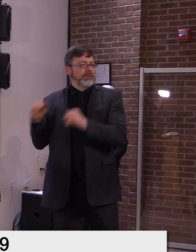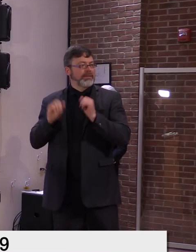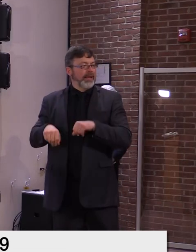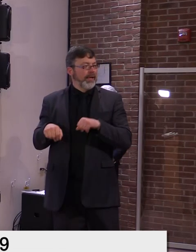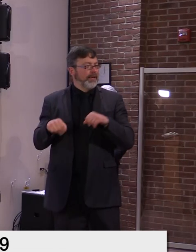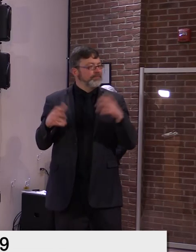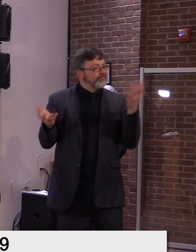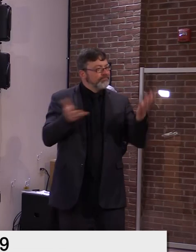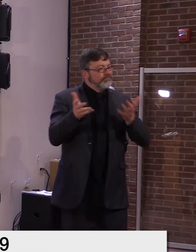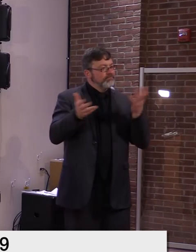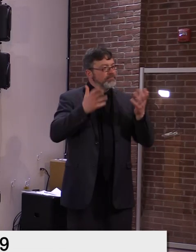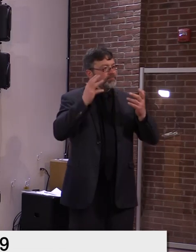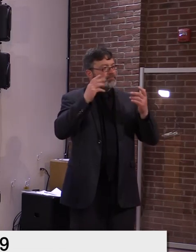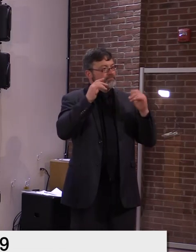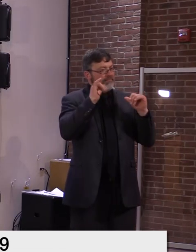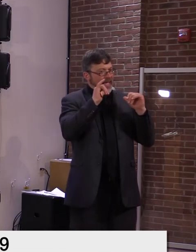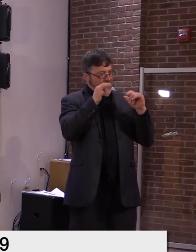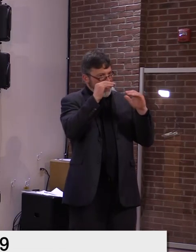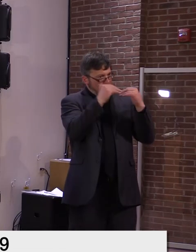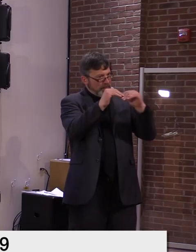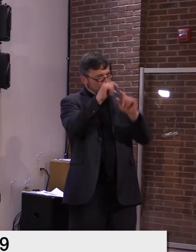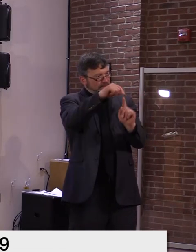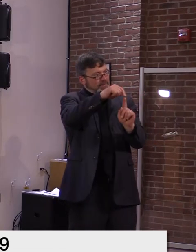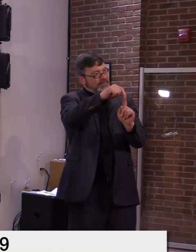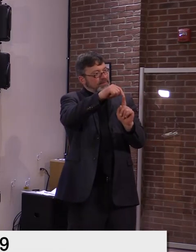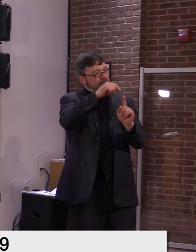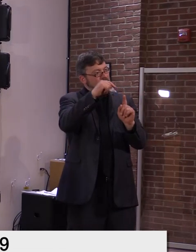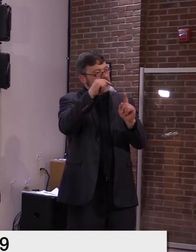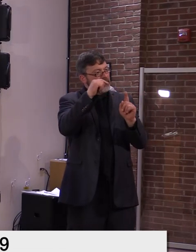they may in fact ask for